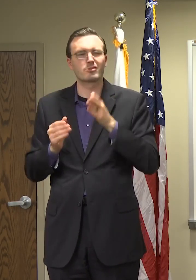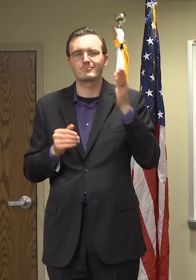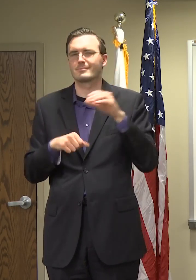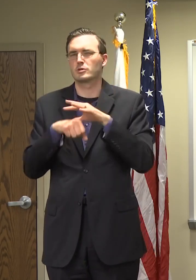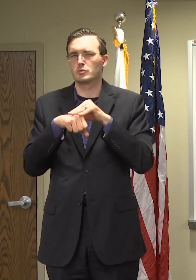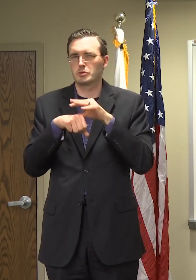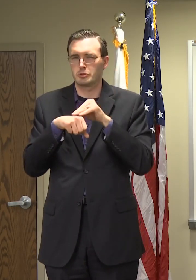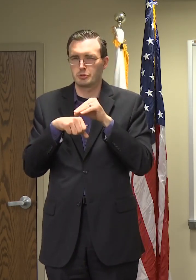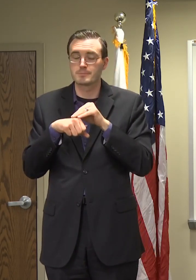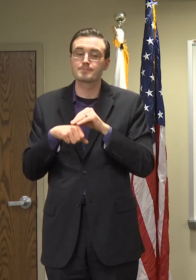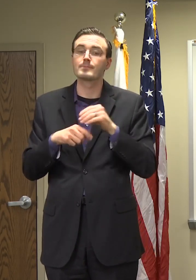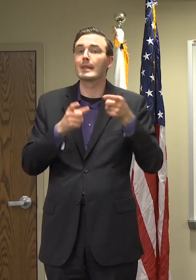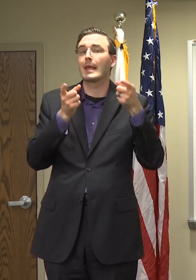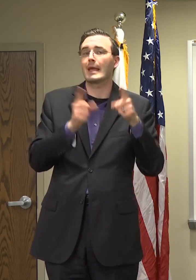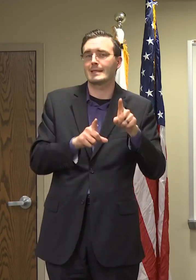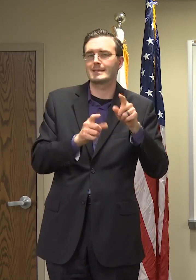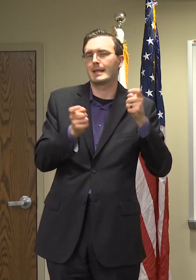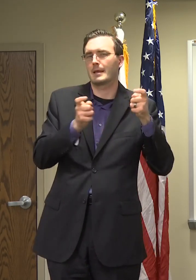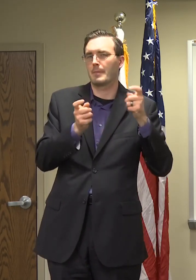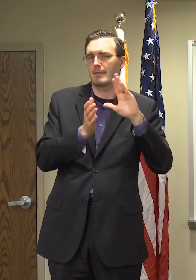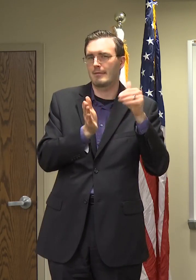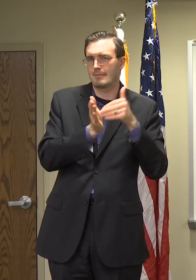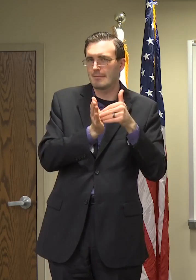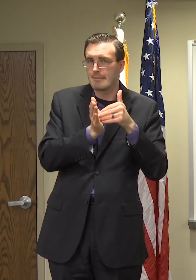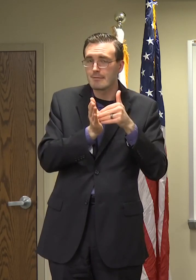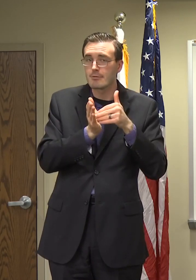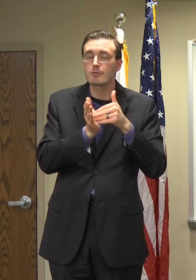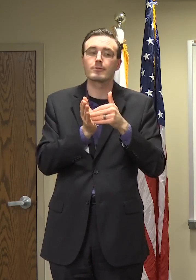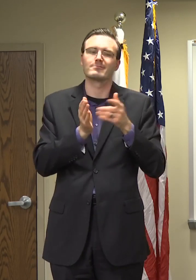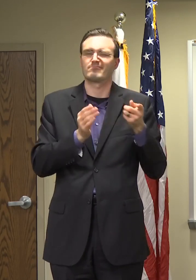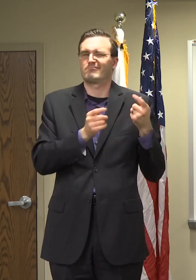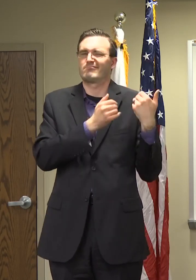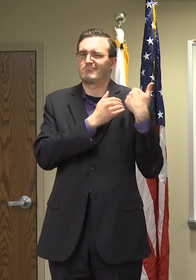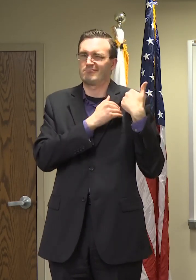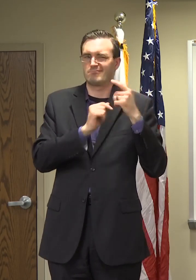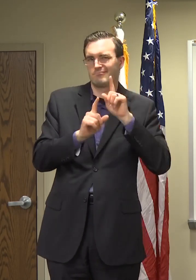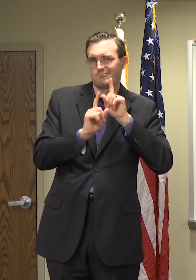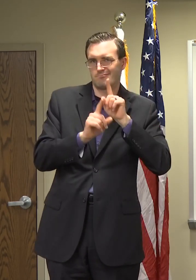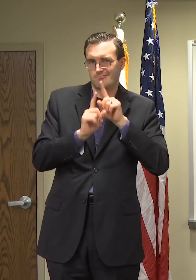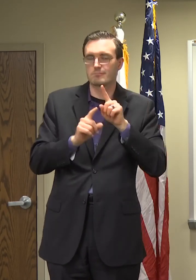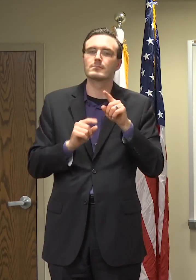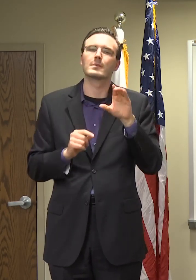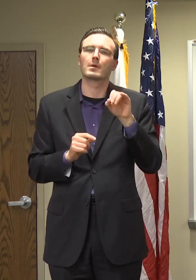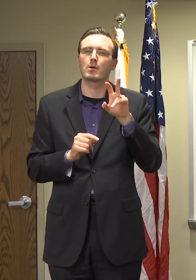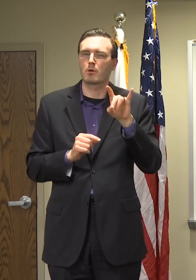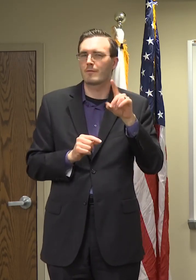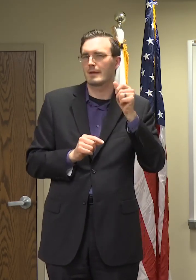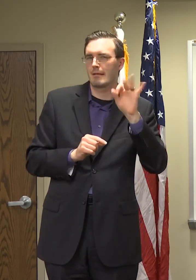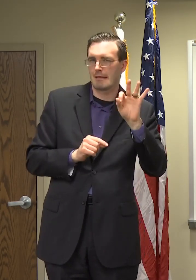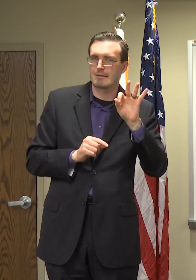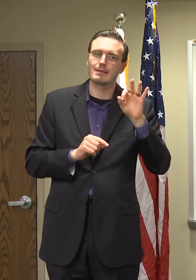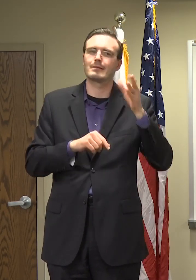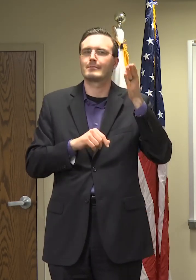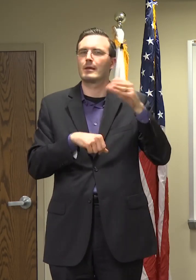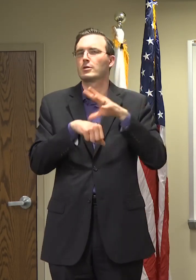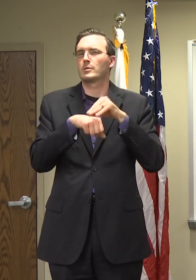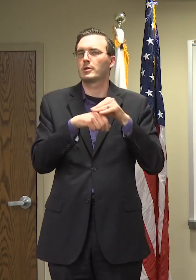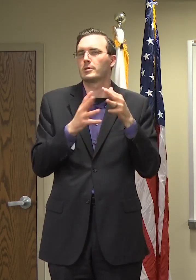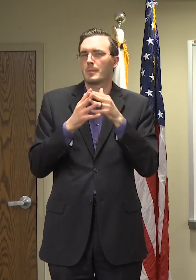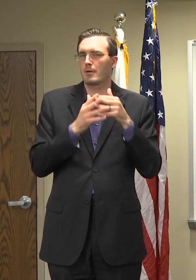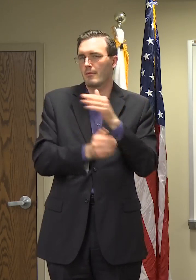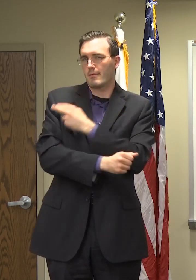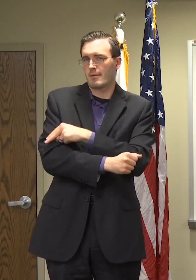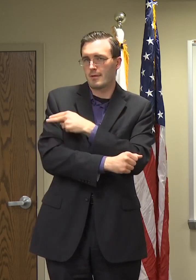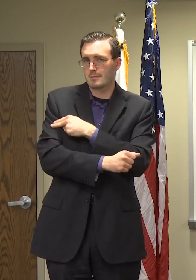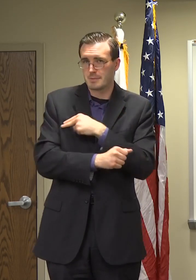at the Incident Command Center for the past 2 months responding to COVID-19 at Swedish American Hospital. He has been involved in the